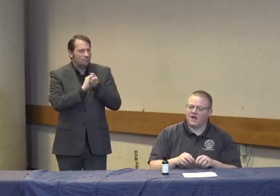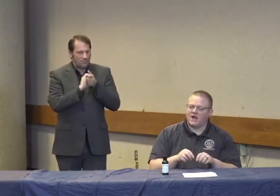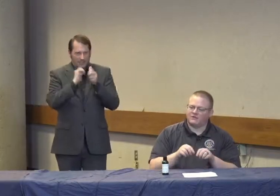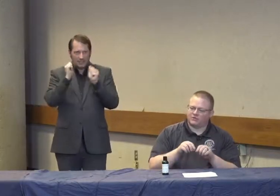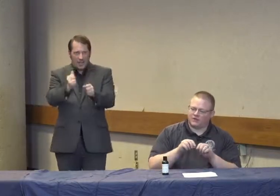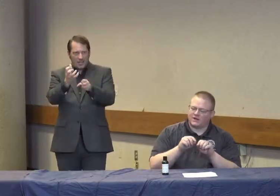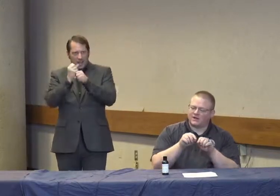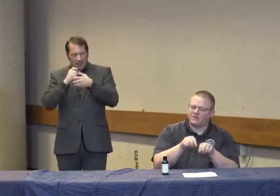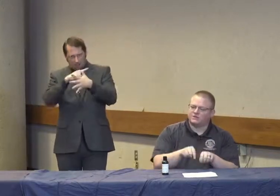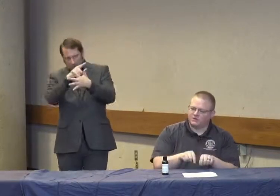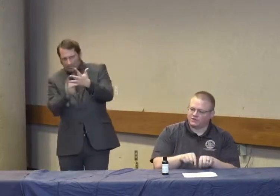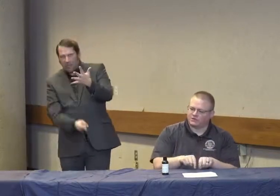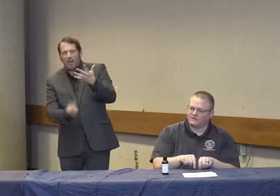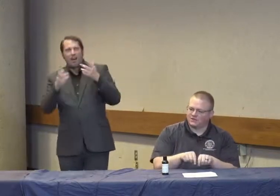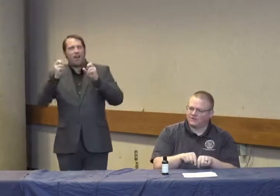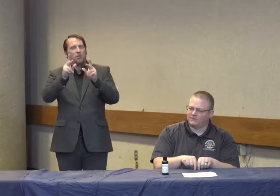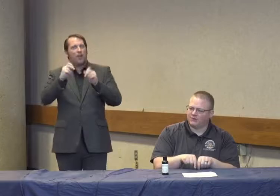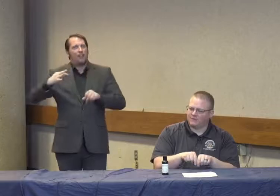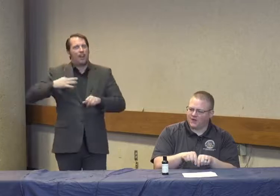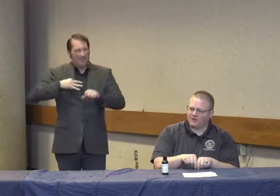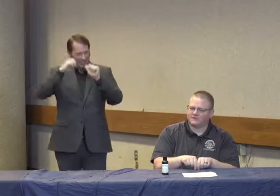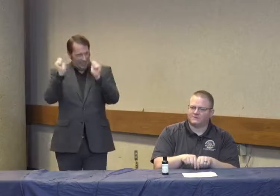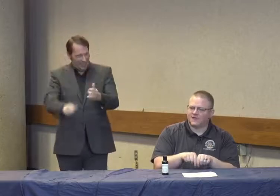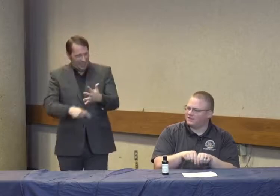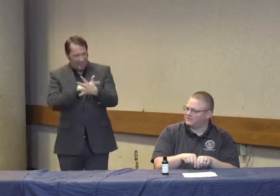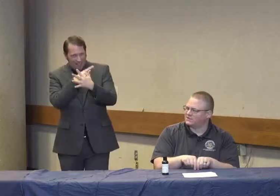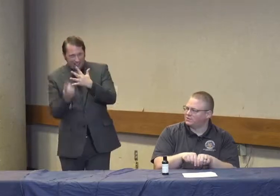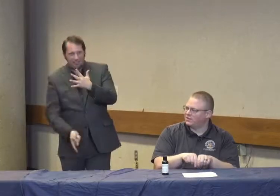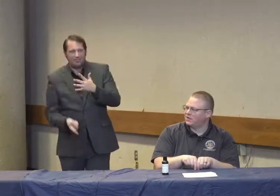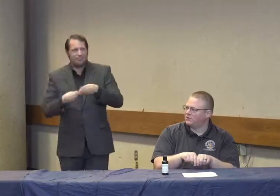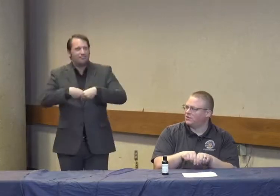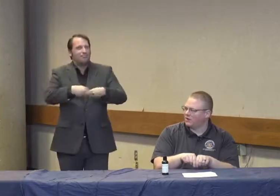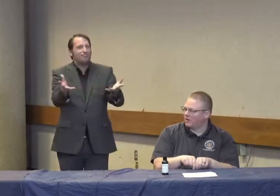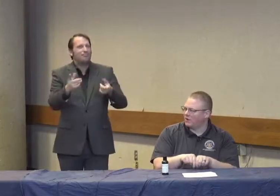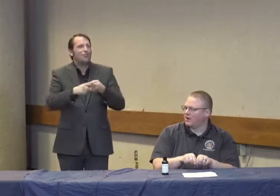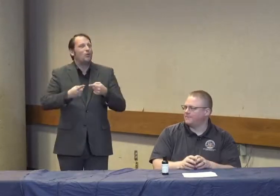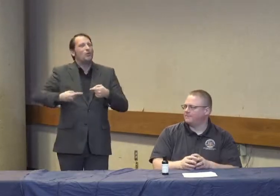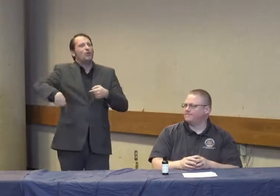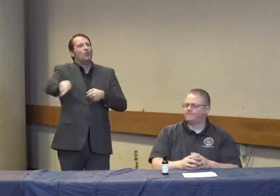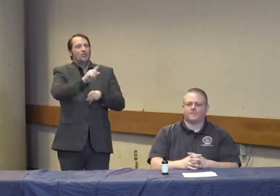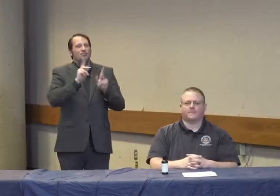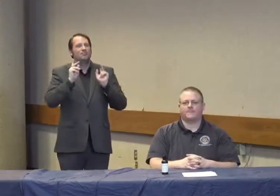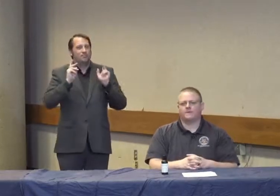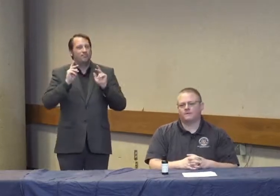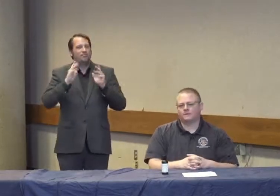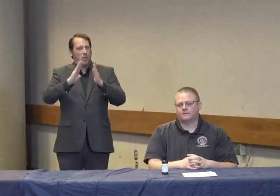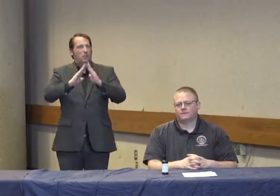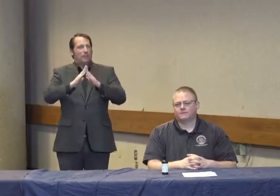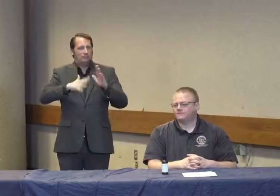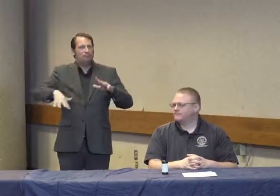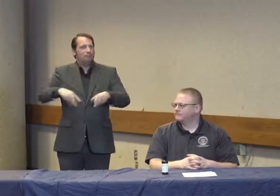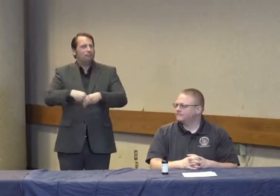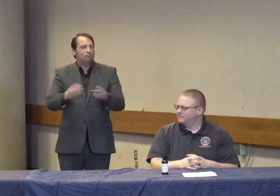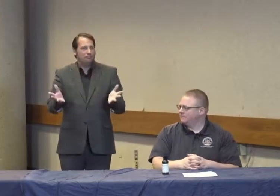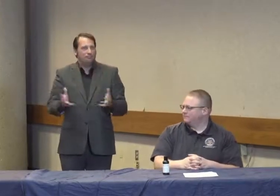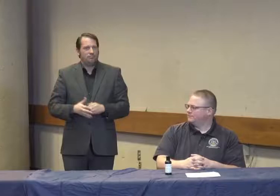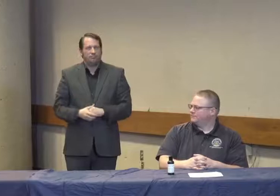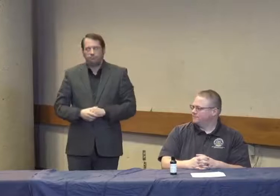opportunities, and they're directed into the service delivery mechanisms that exist within the community already. Can I add to